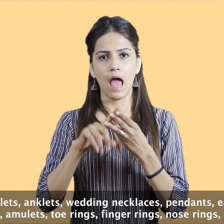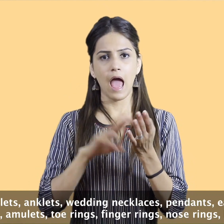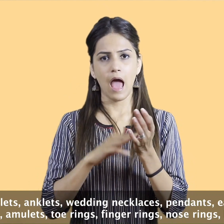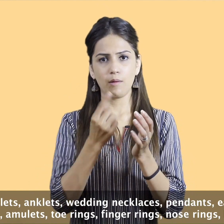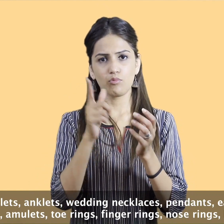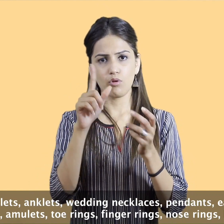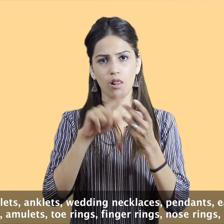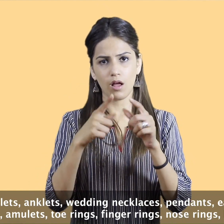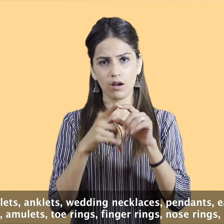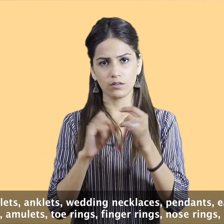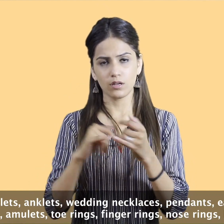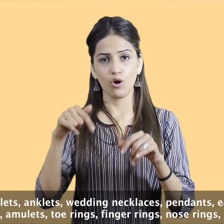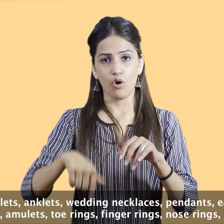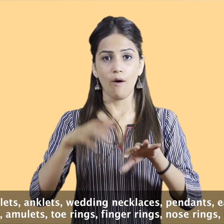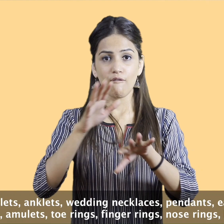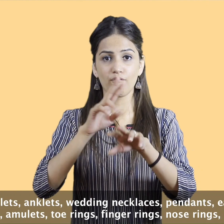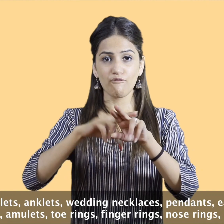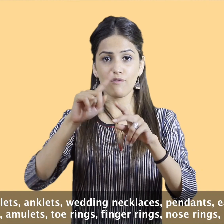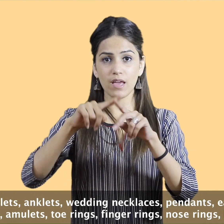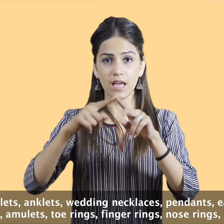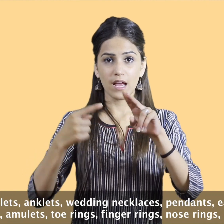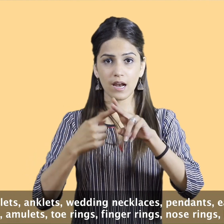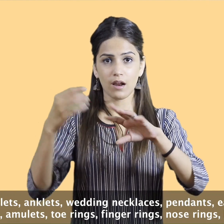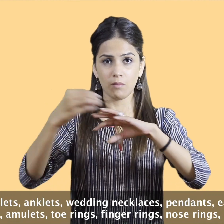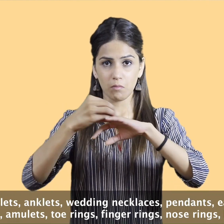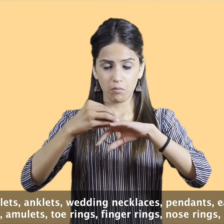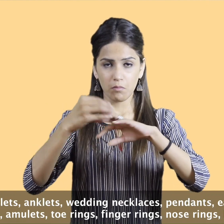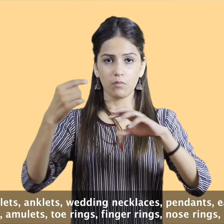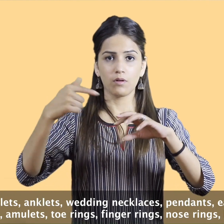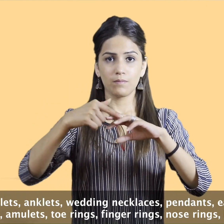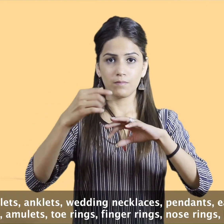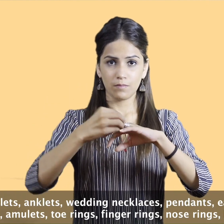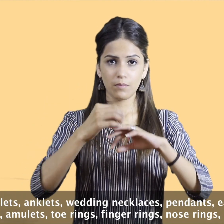rings, finger rings, nose rings, hairpin.